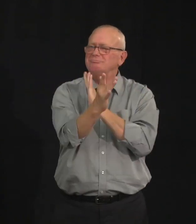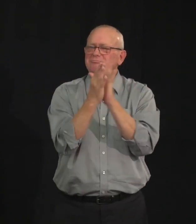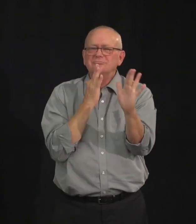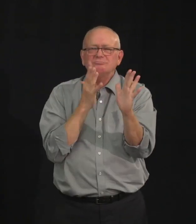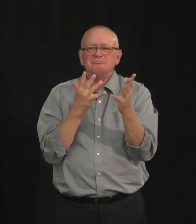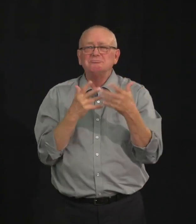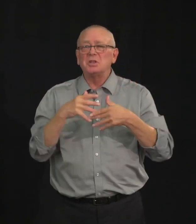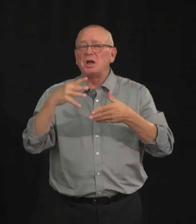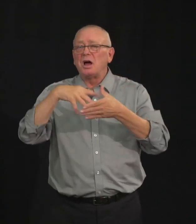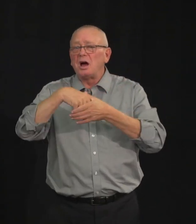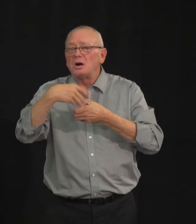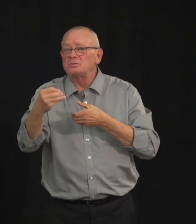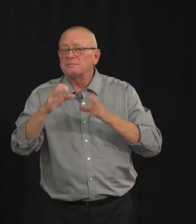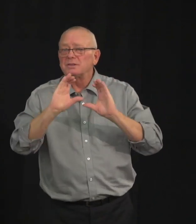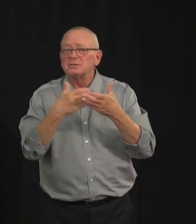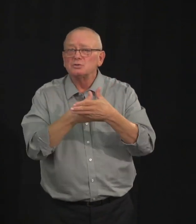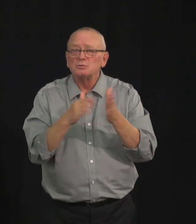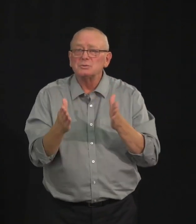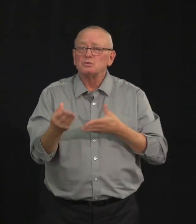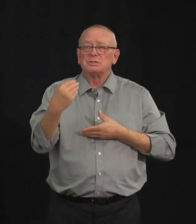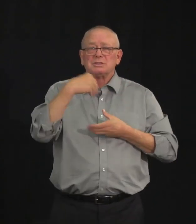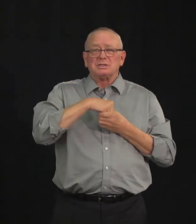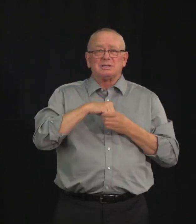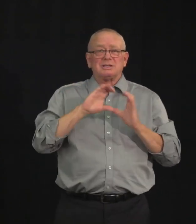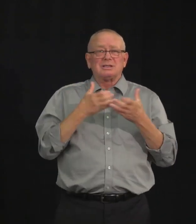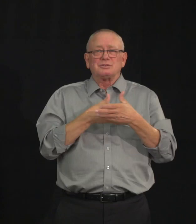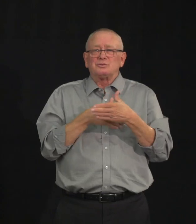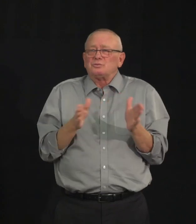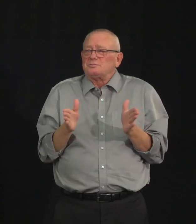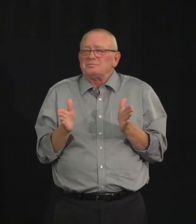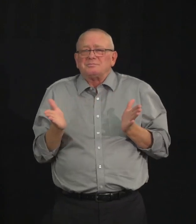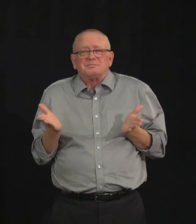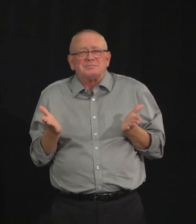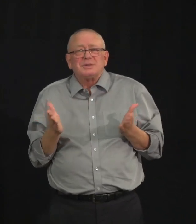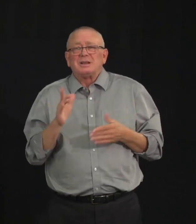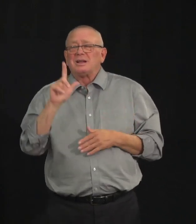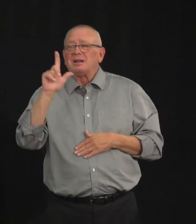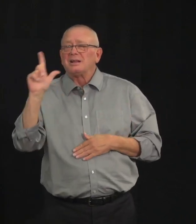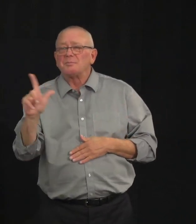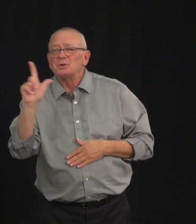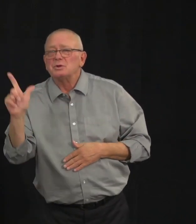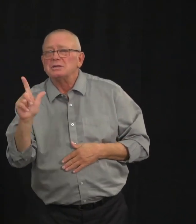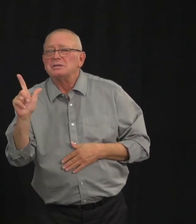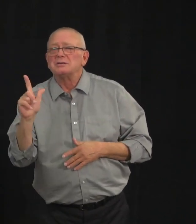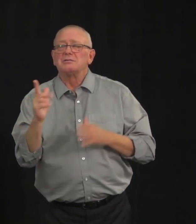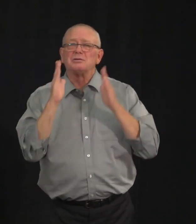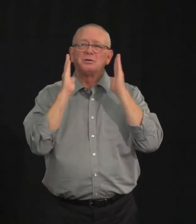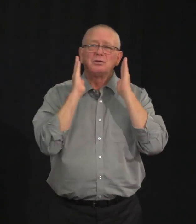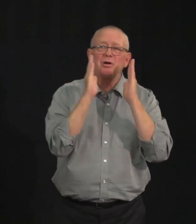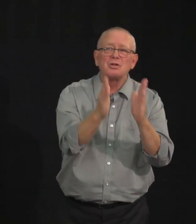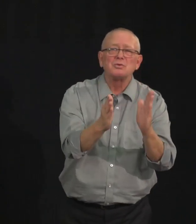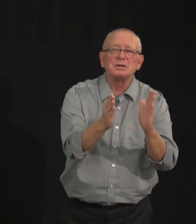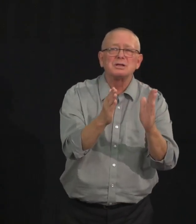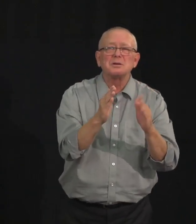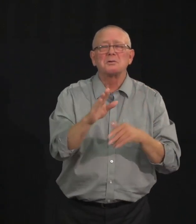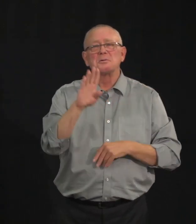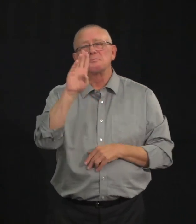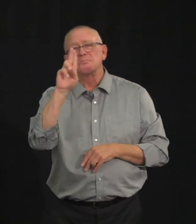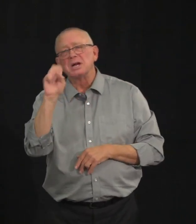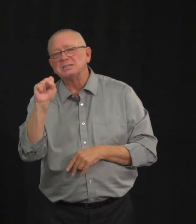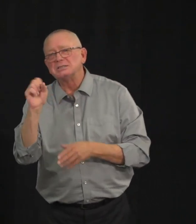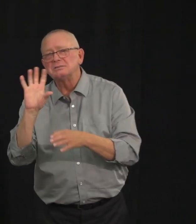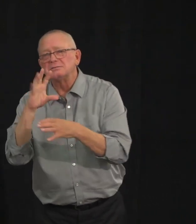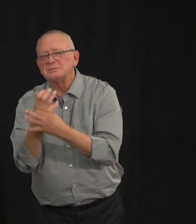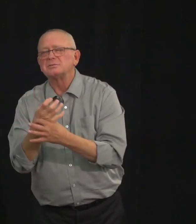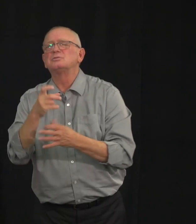shared and common areas, including hallways and on school buses. I also want to clarify the order